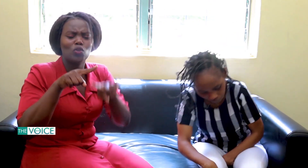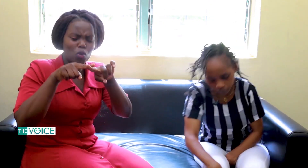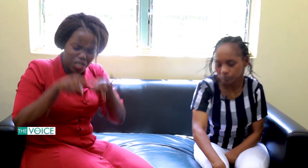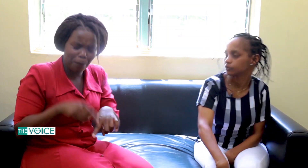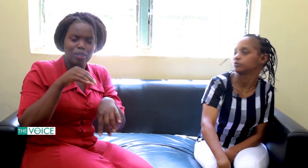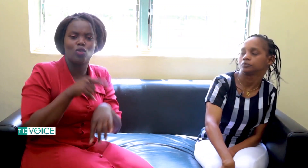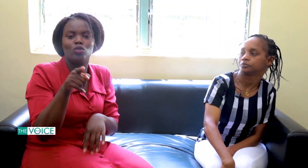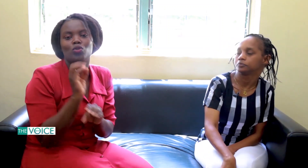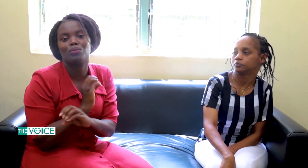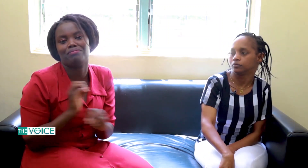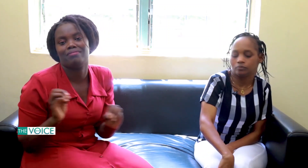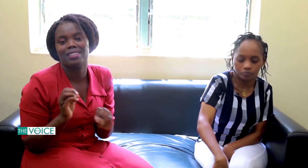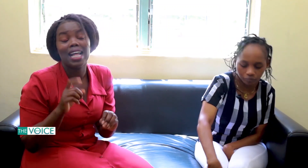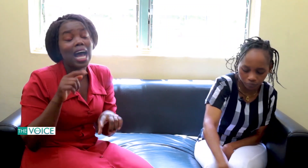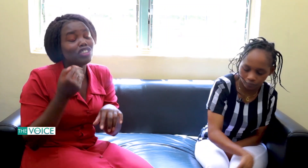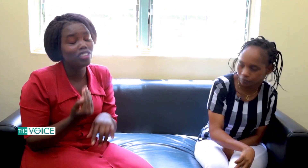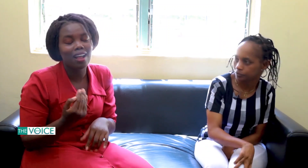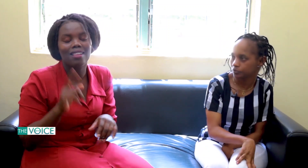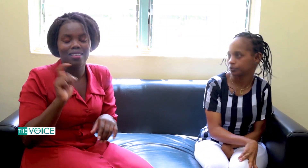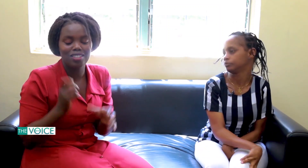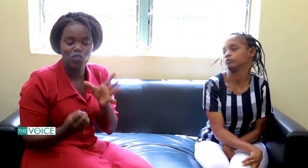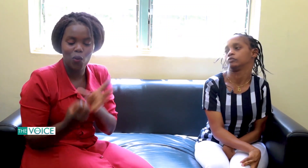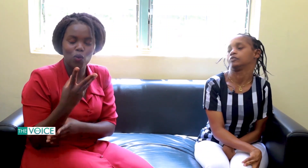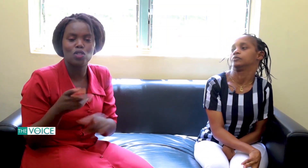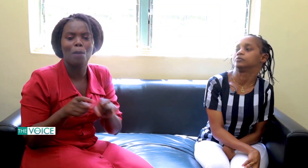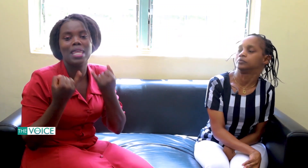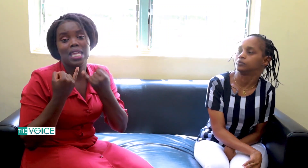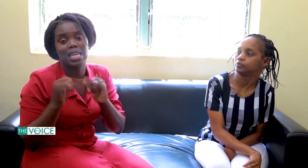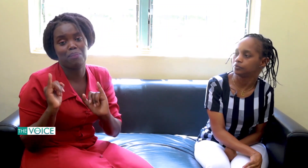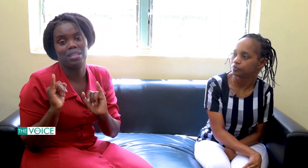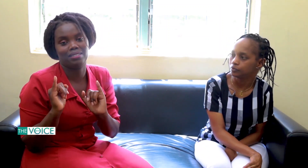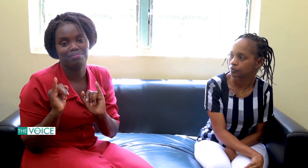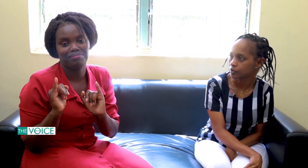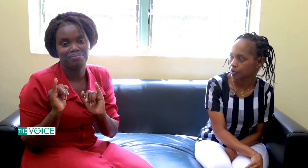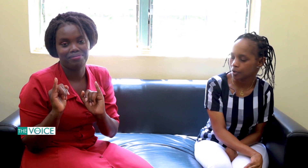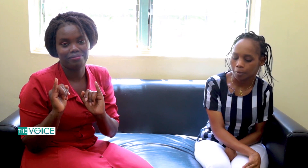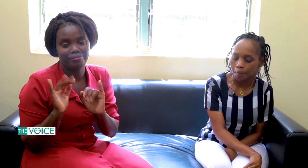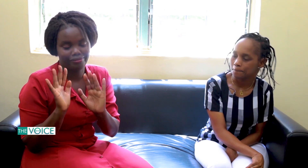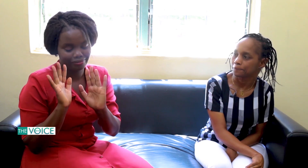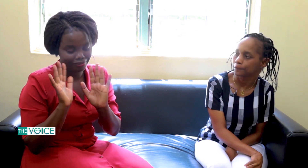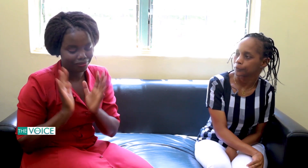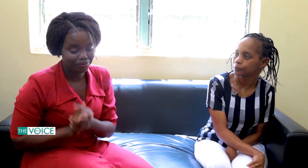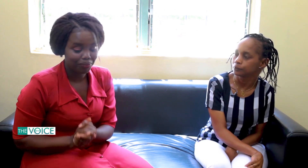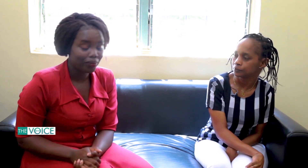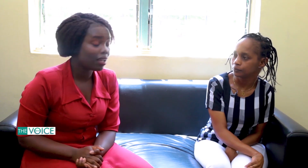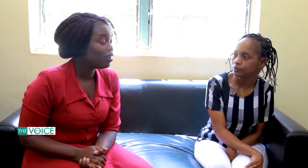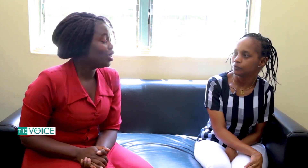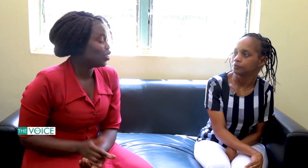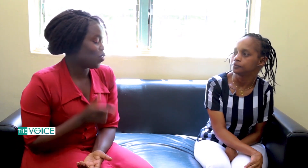if a child needs to depend on you, a child needs to grow and be